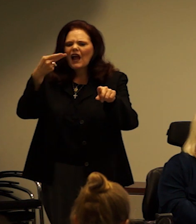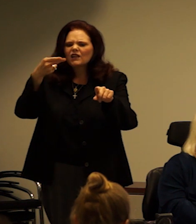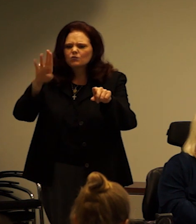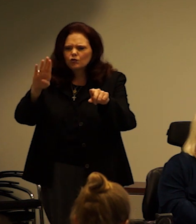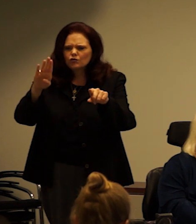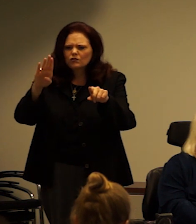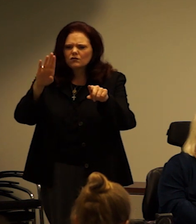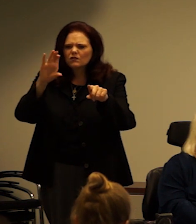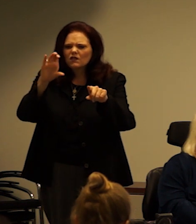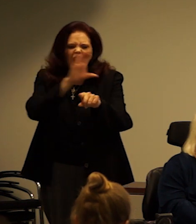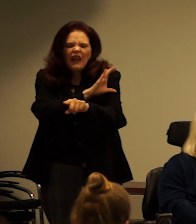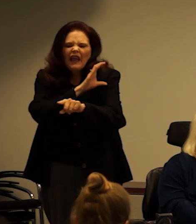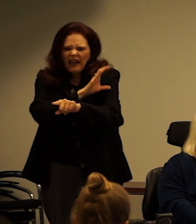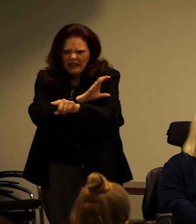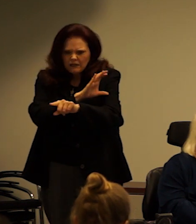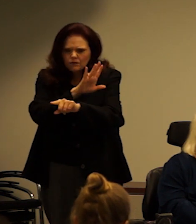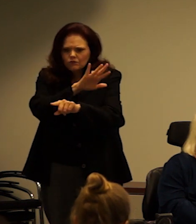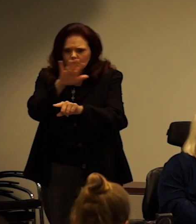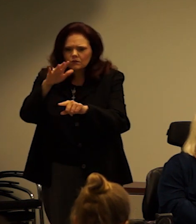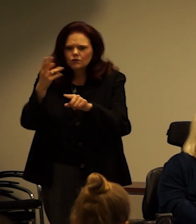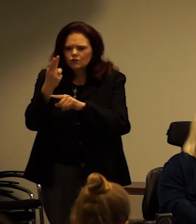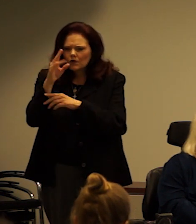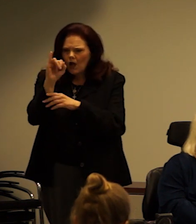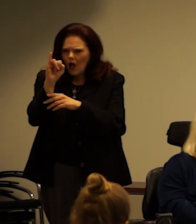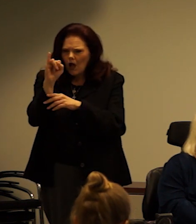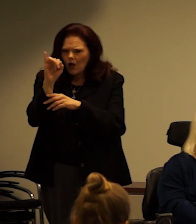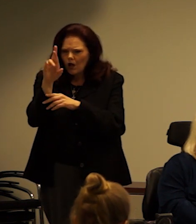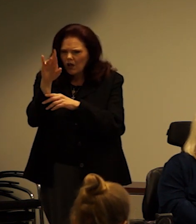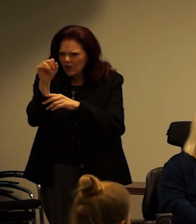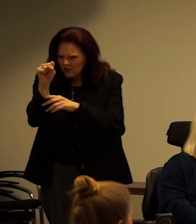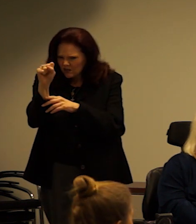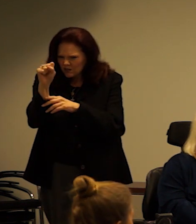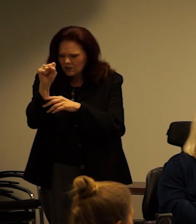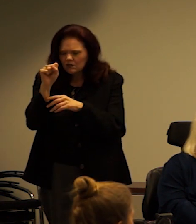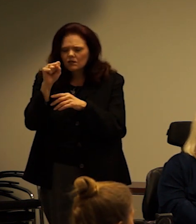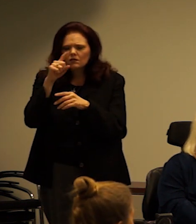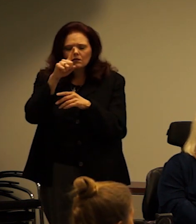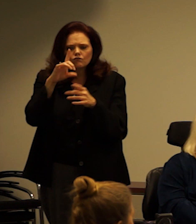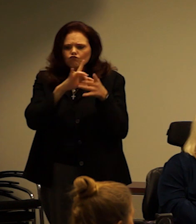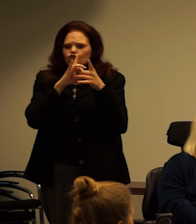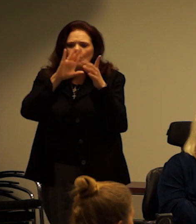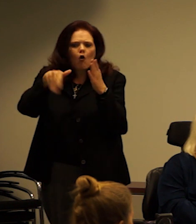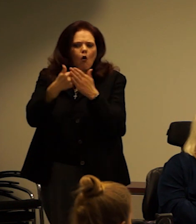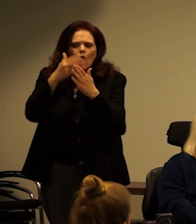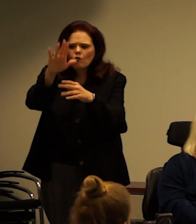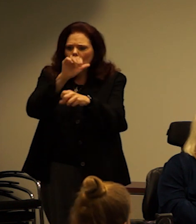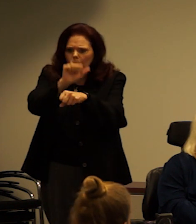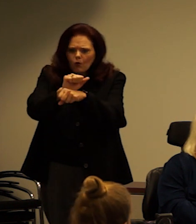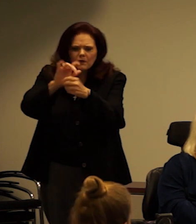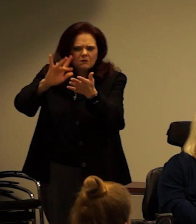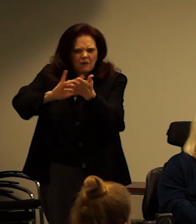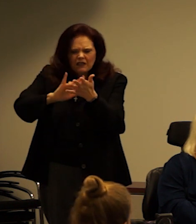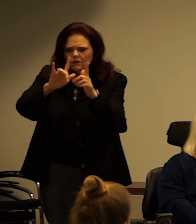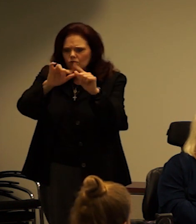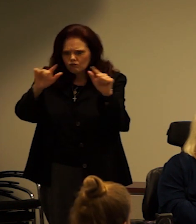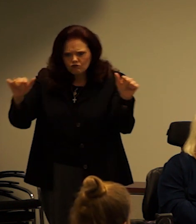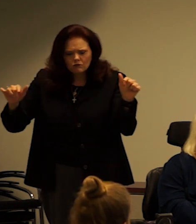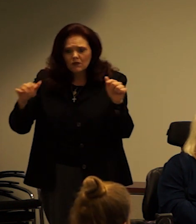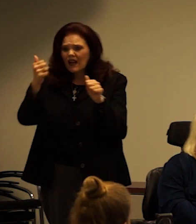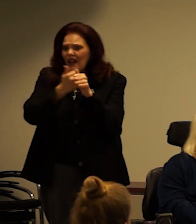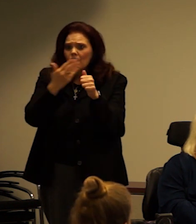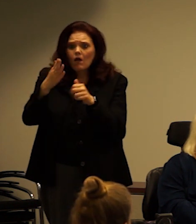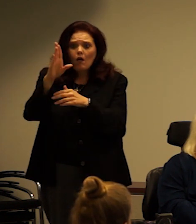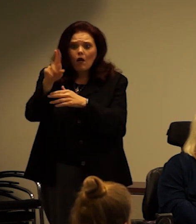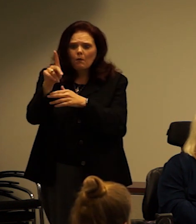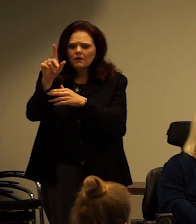all of your doctors, your appointments, your prescriptions. Yeah. And everything's updated like immediately